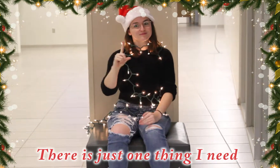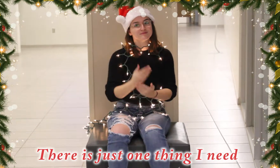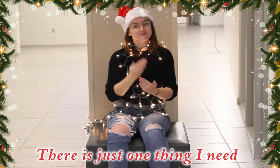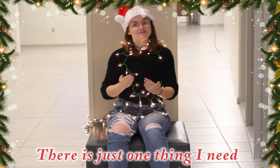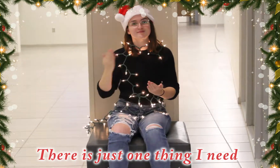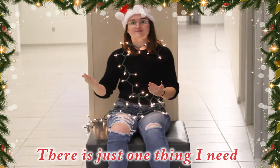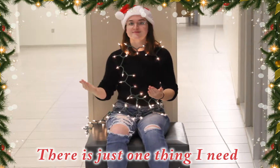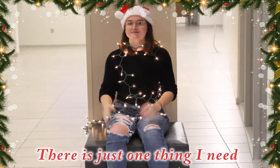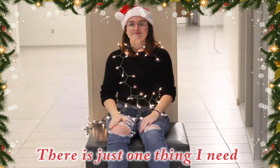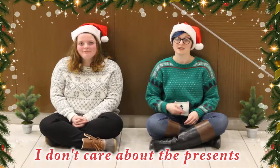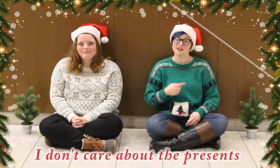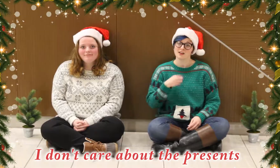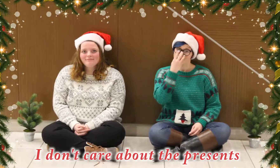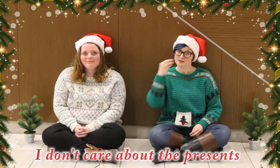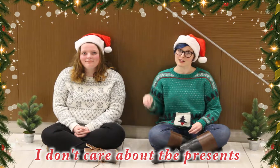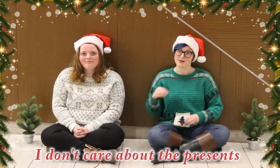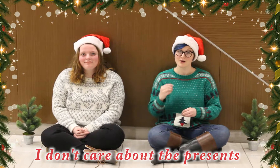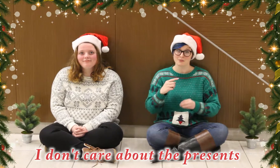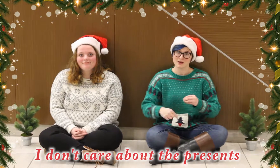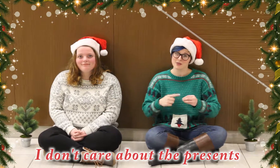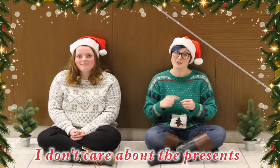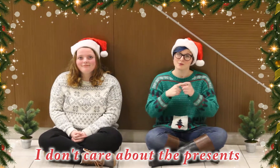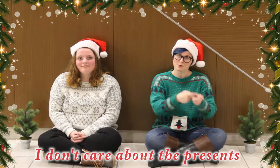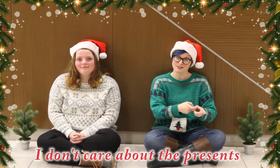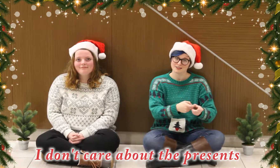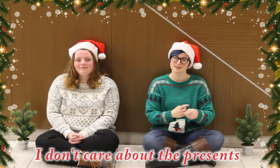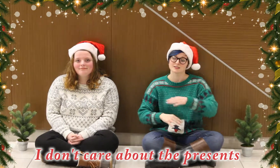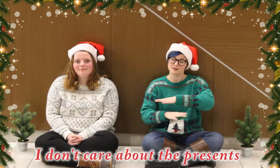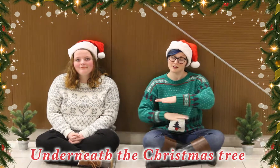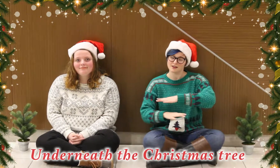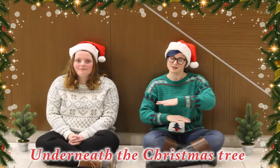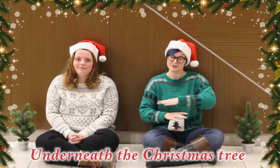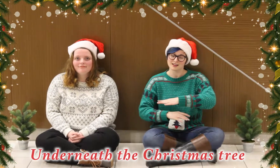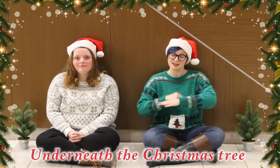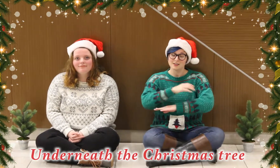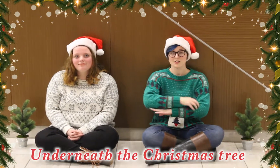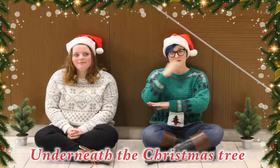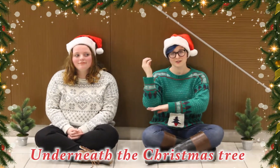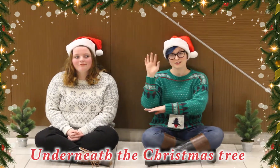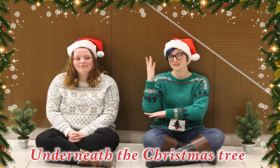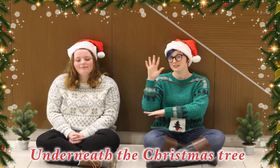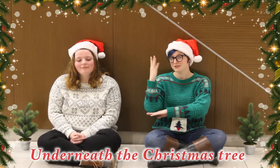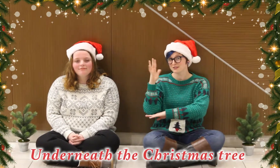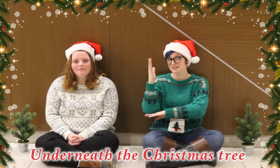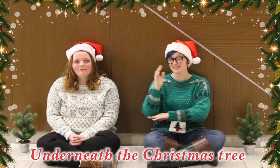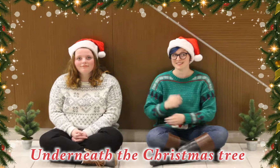thing I need And I don't care about the presents Underneath the Christmas tree